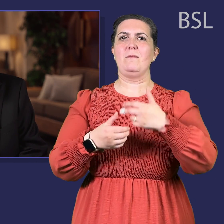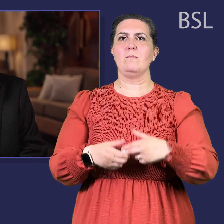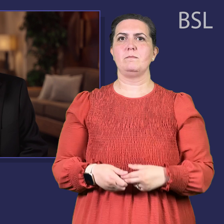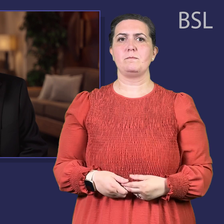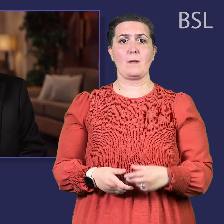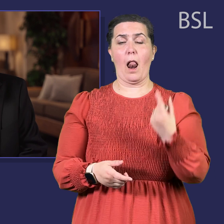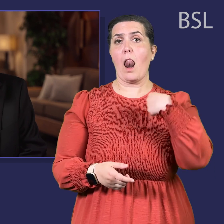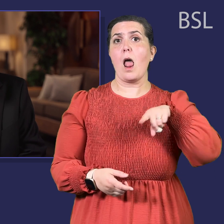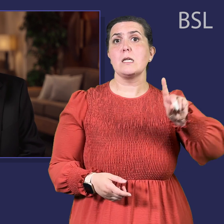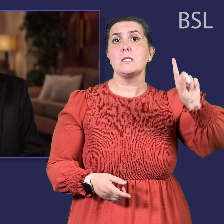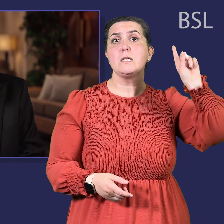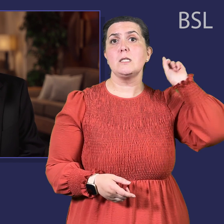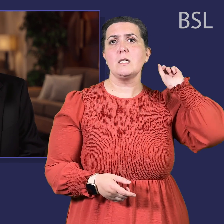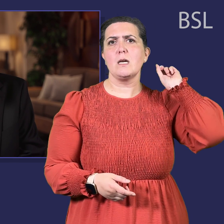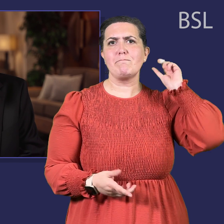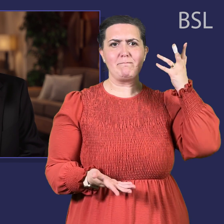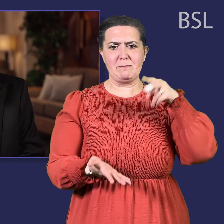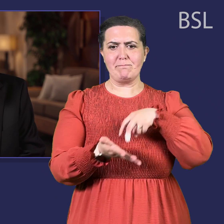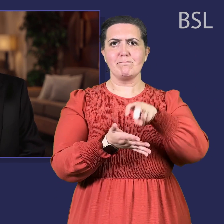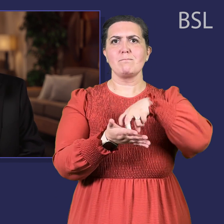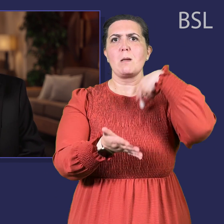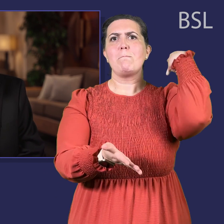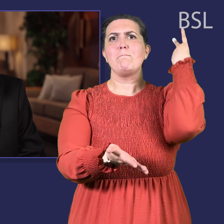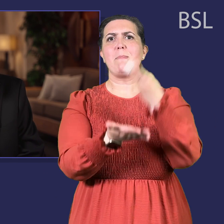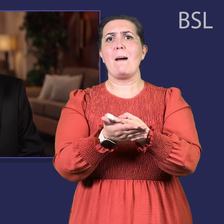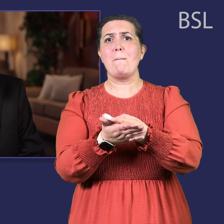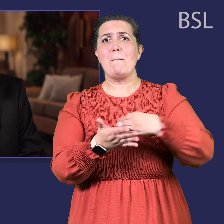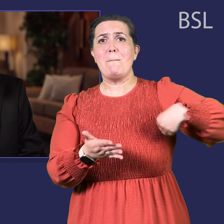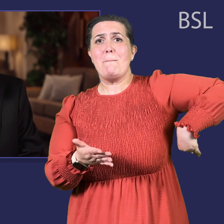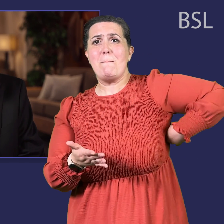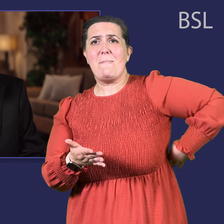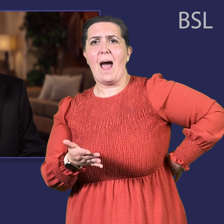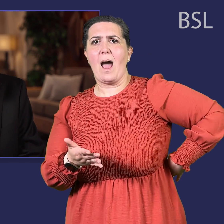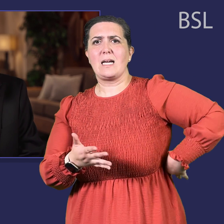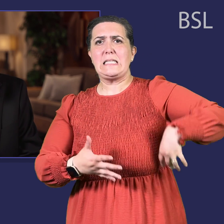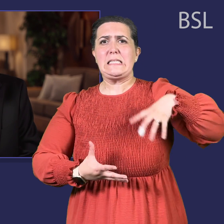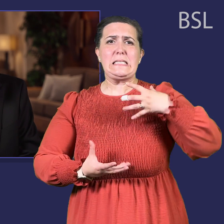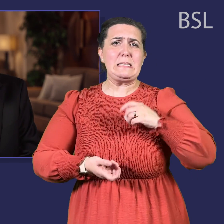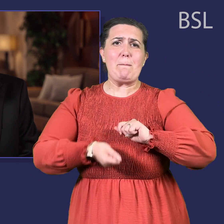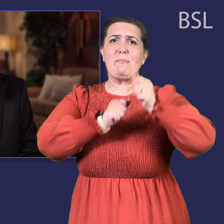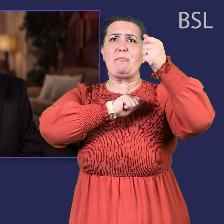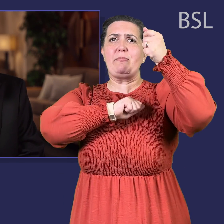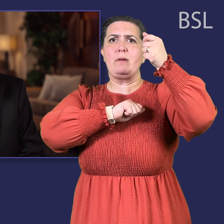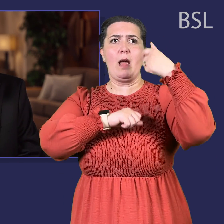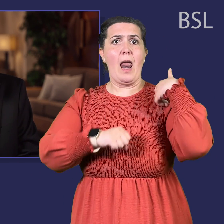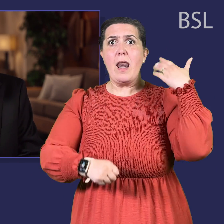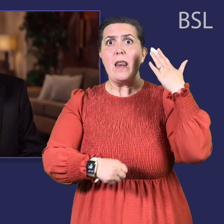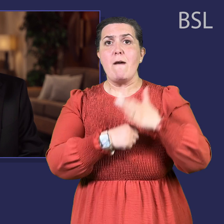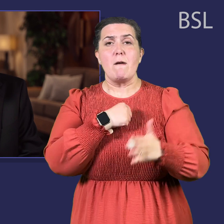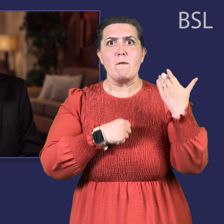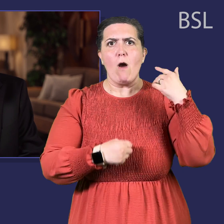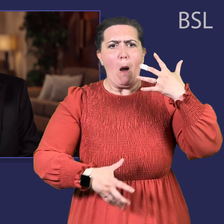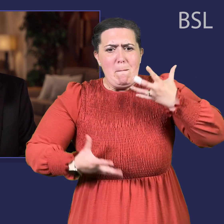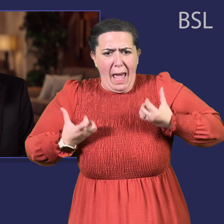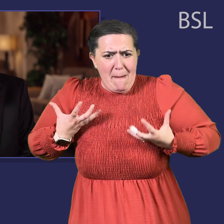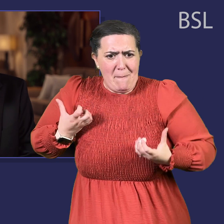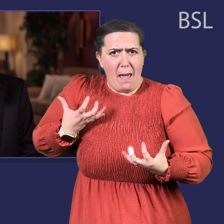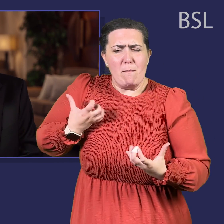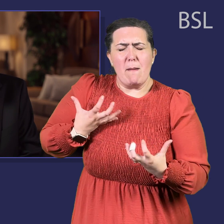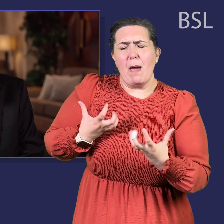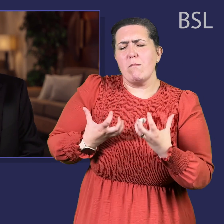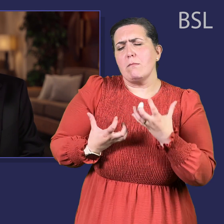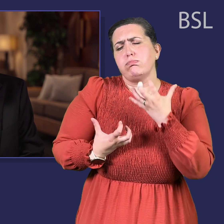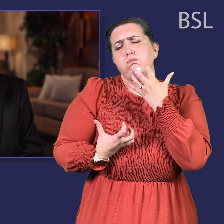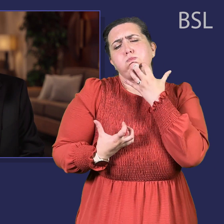Then, a year ago, I fell and injured my back. I've never experienced such pain.